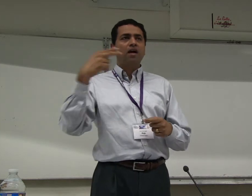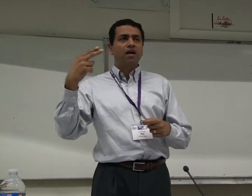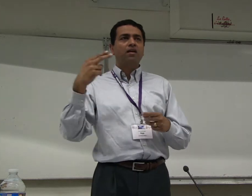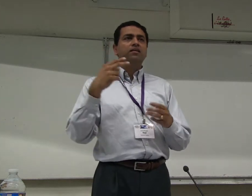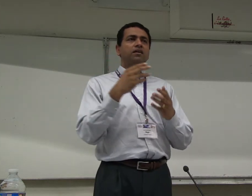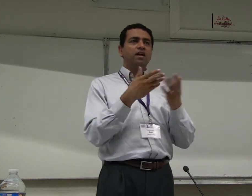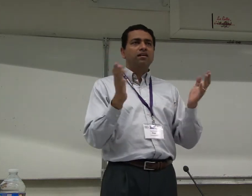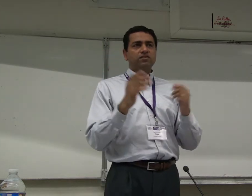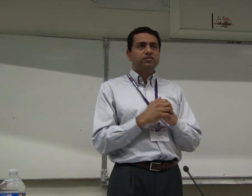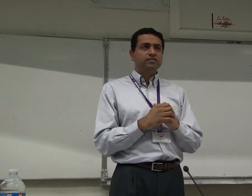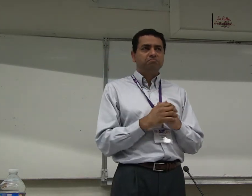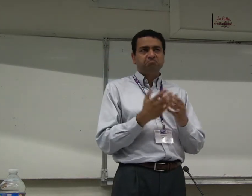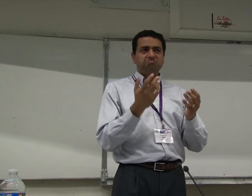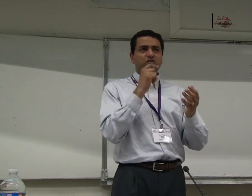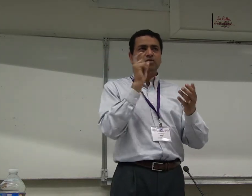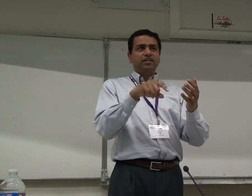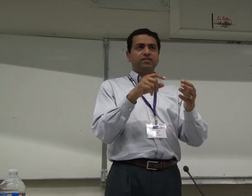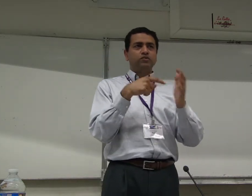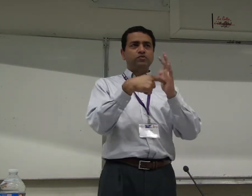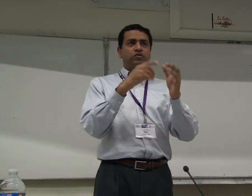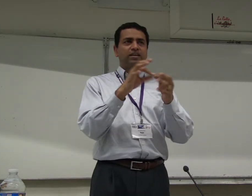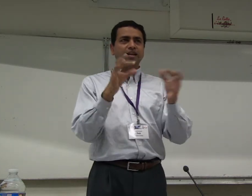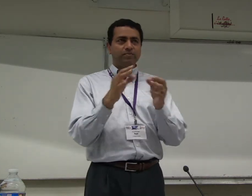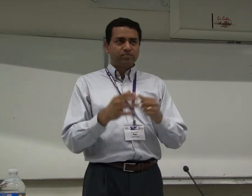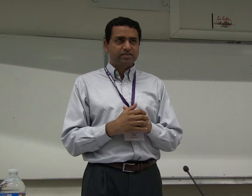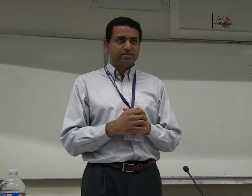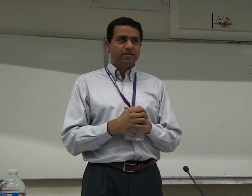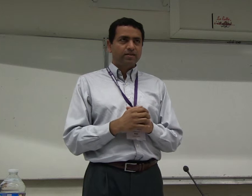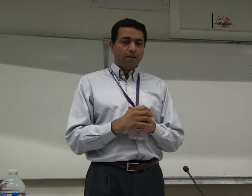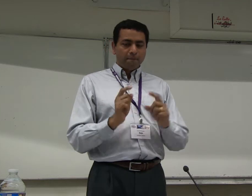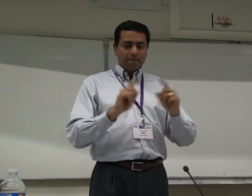some information is then deleted, such as